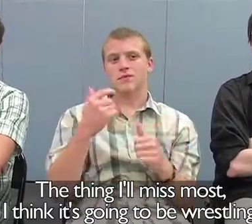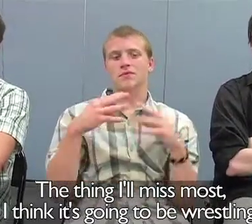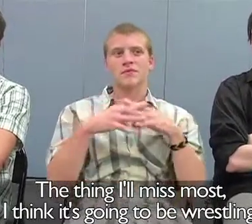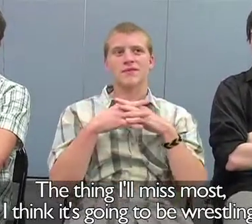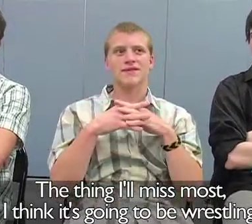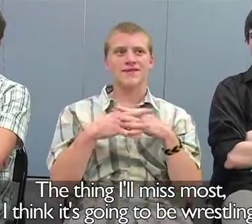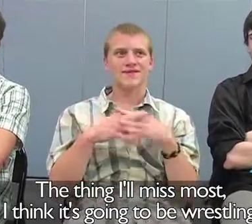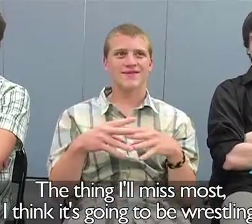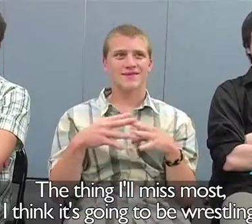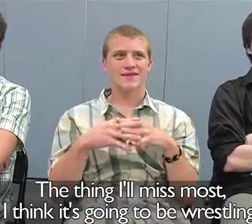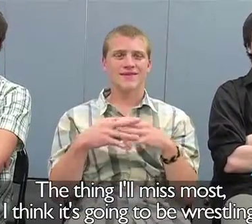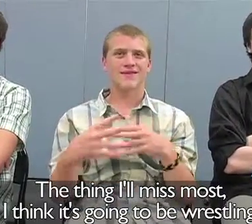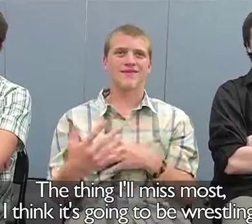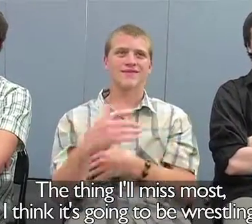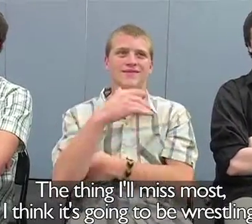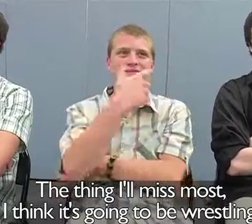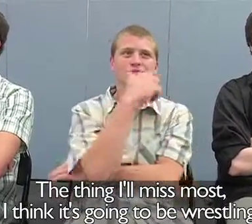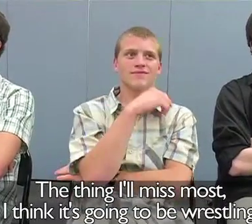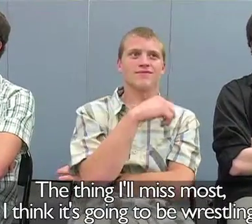The thing I miss most, I think, is going to be wrestling.